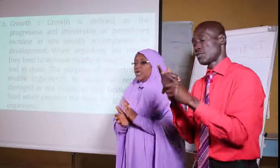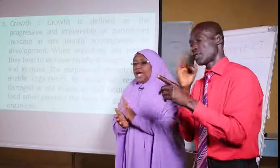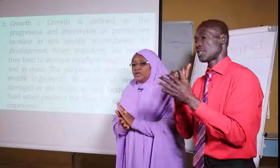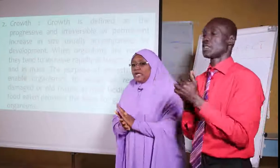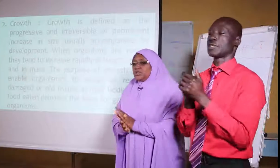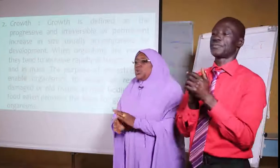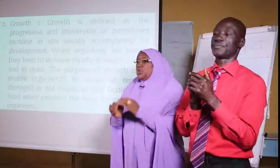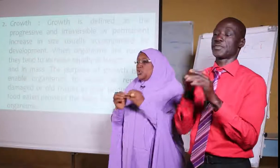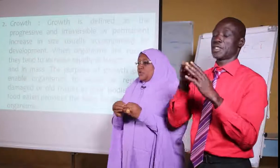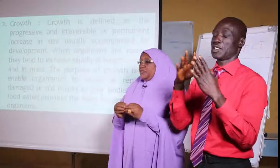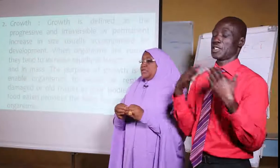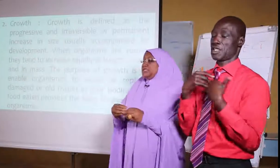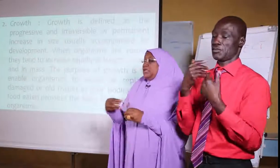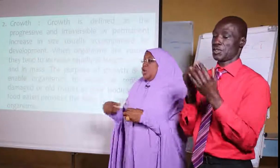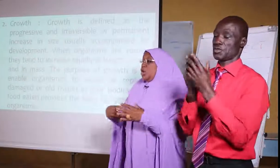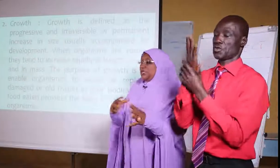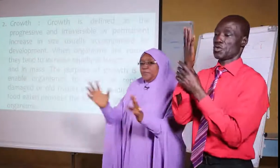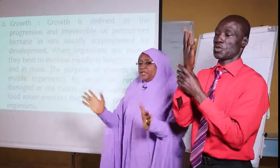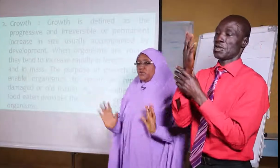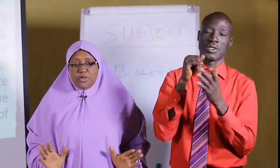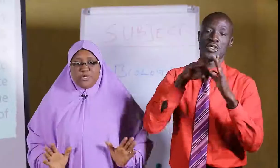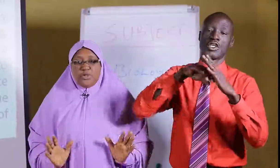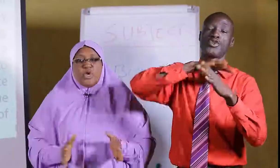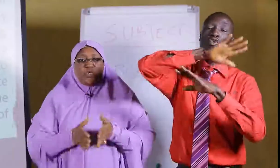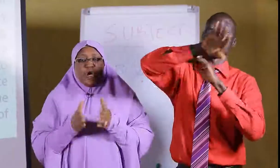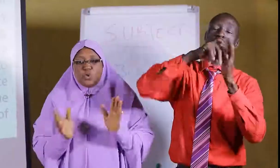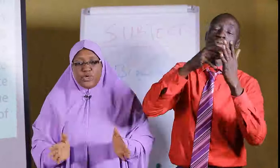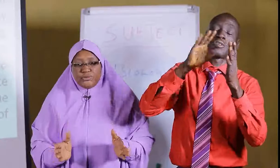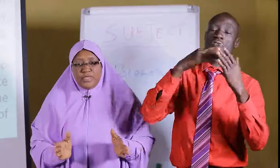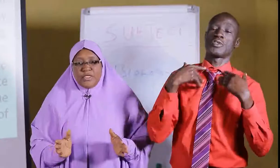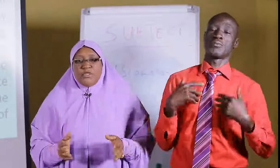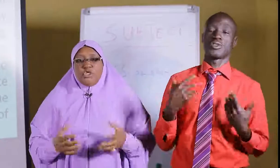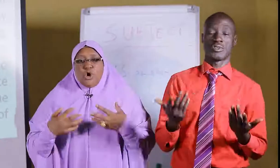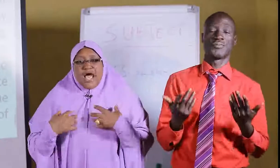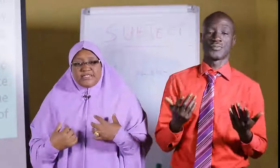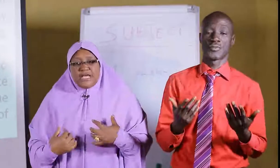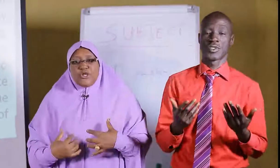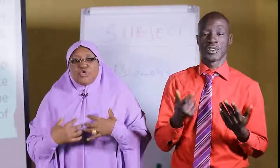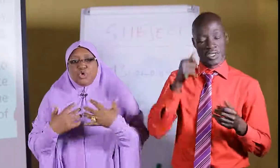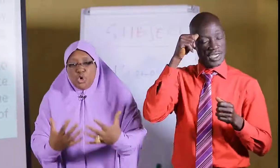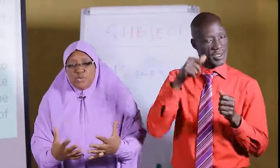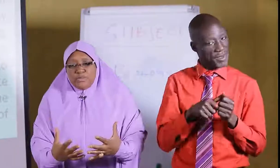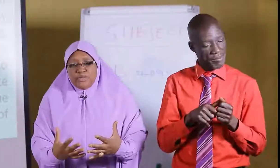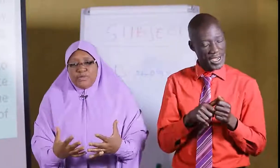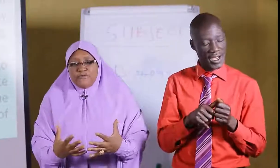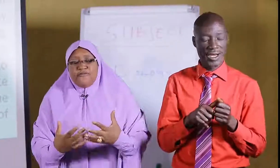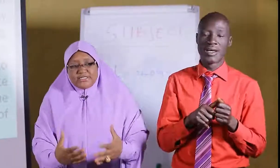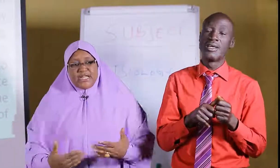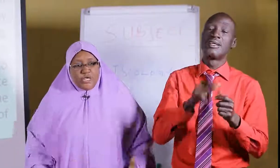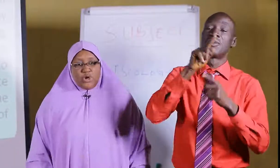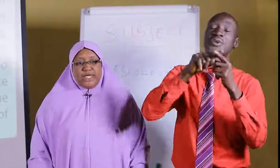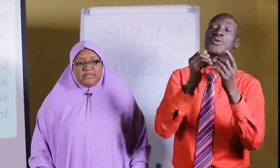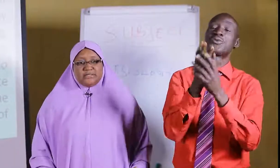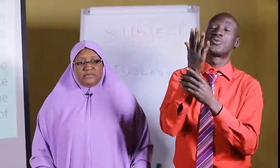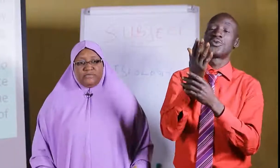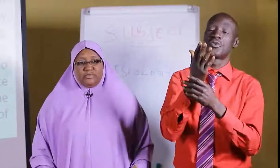they grow. In animals, growth is in all the parts of the body. When you are growing, your hands cannot grow faster